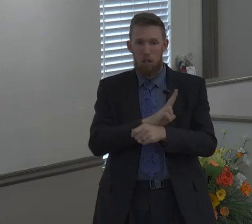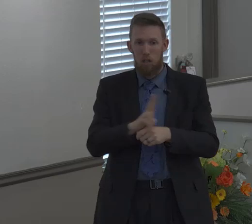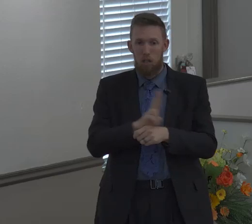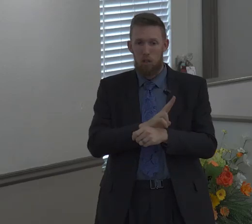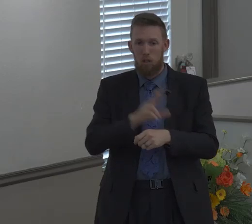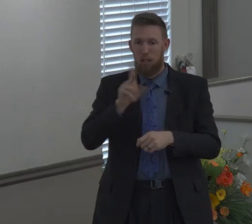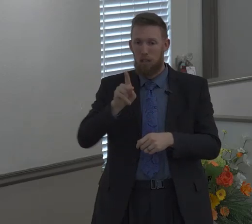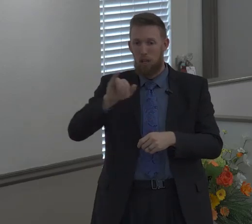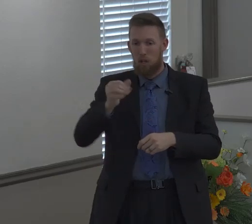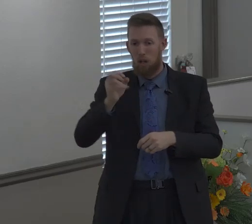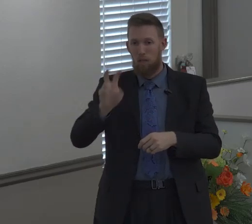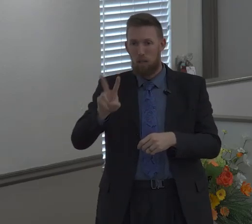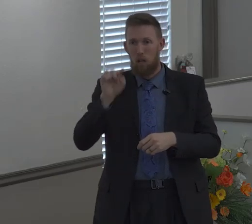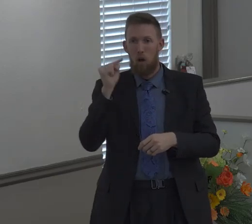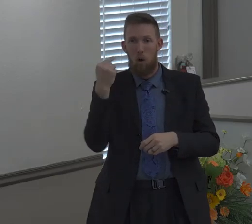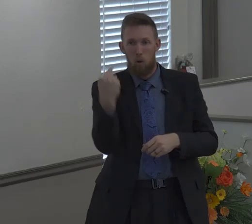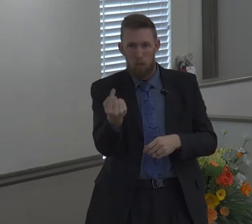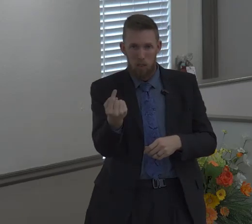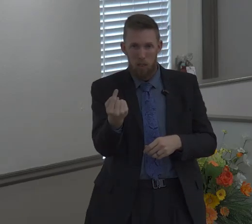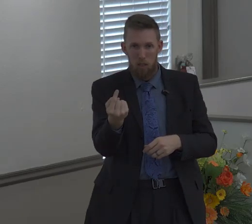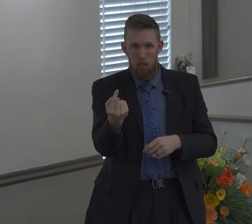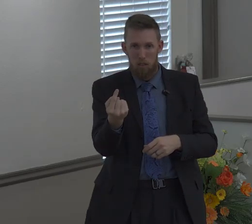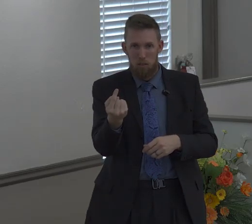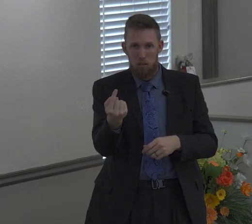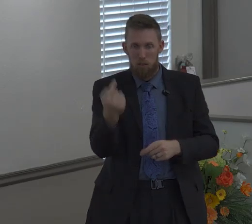are. And that's all we'll ever be.